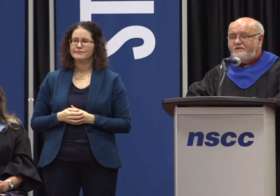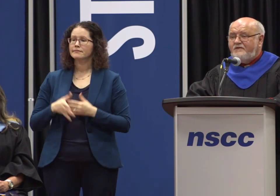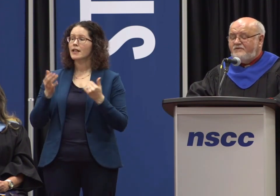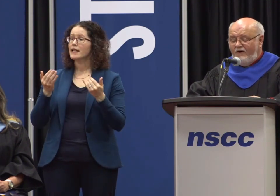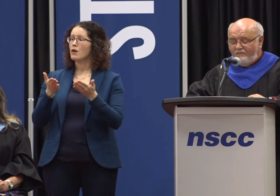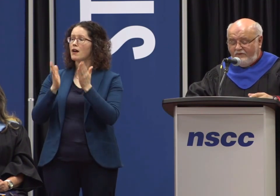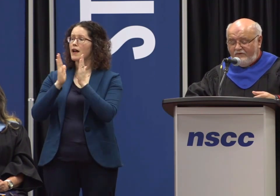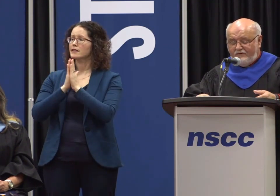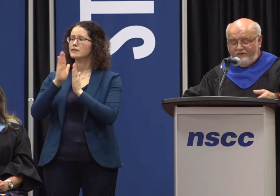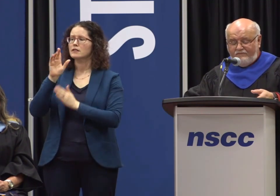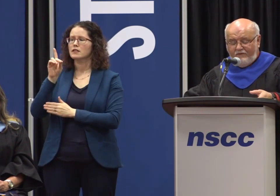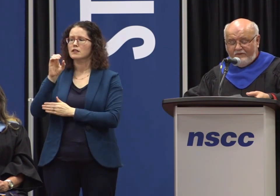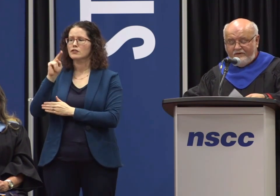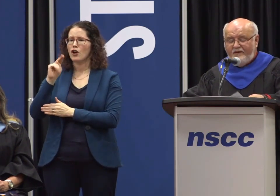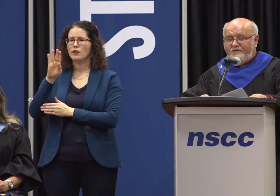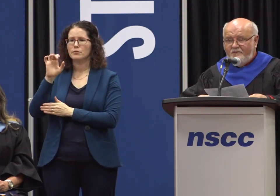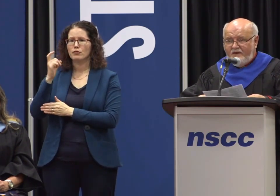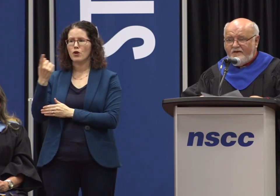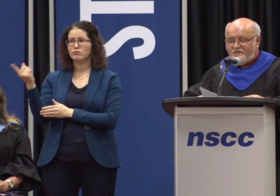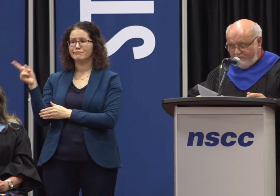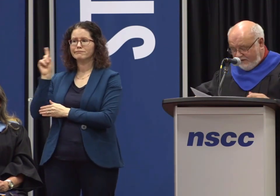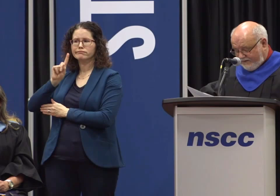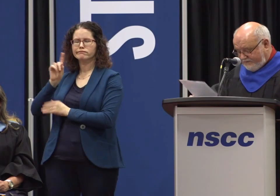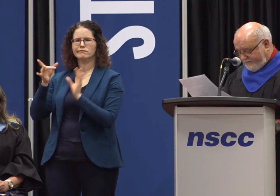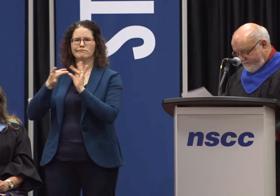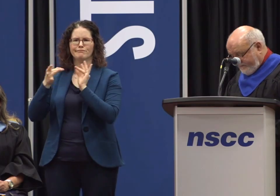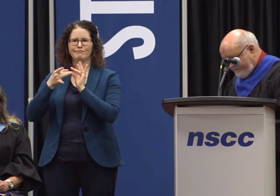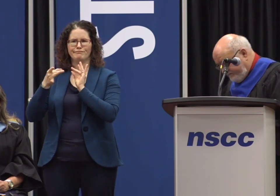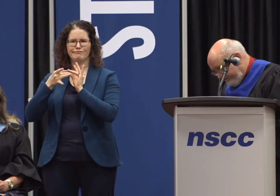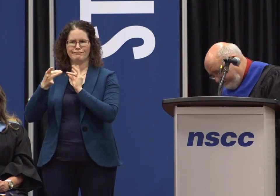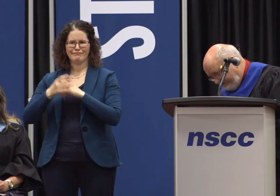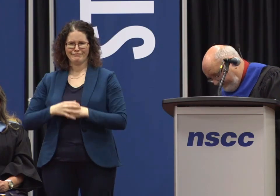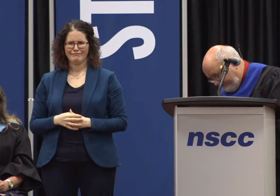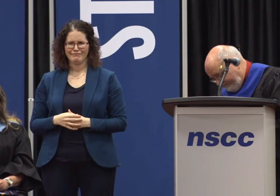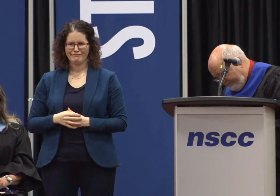our president, Don Bureau, come forward to make his remarks.